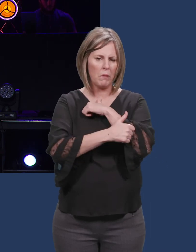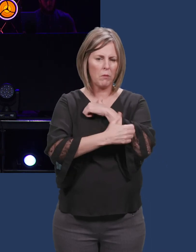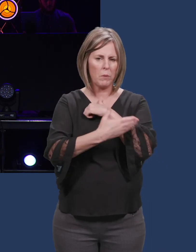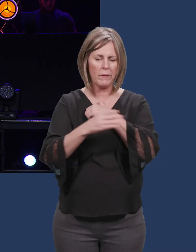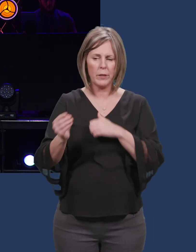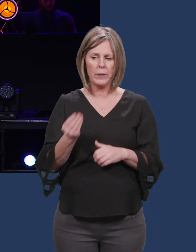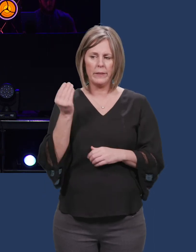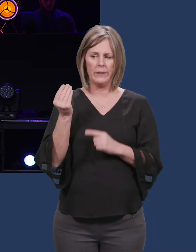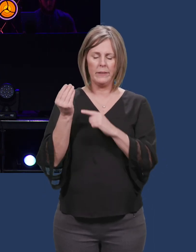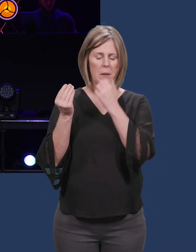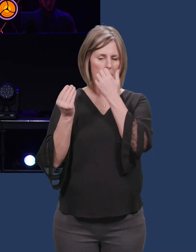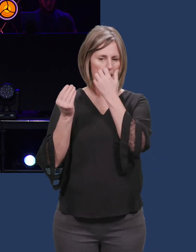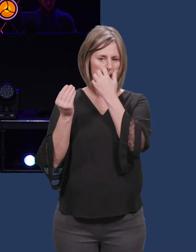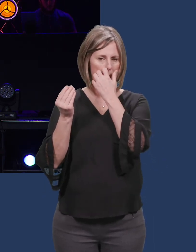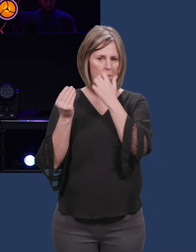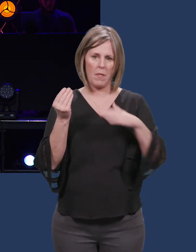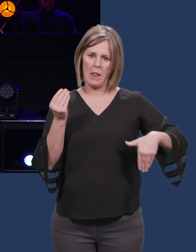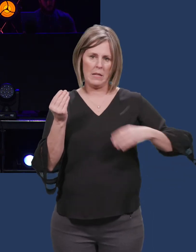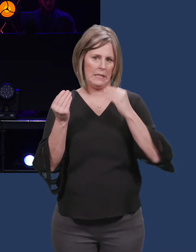just hold it for a moment.